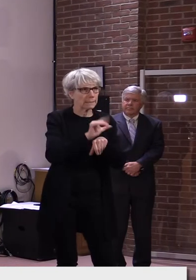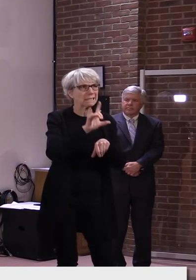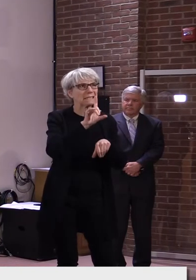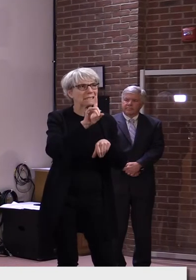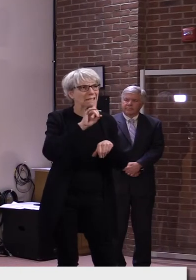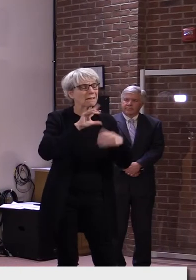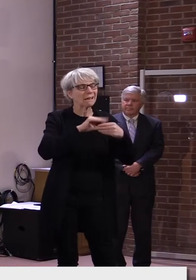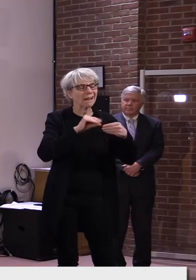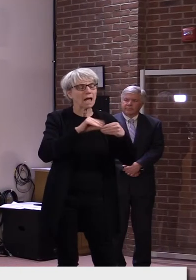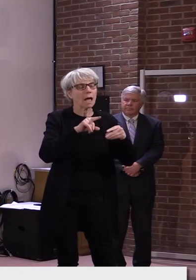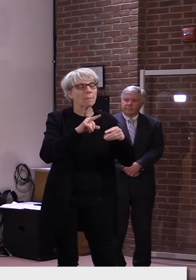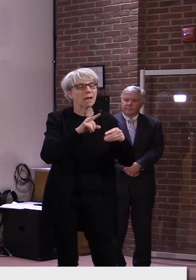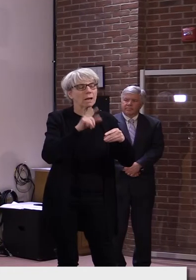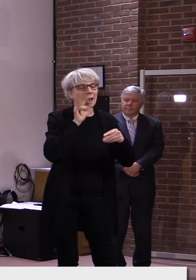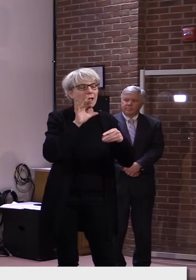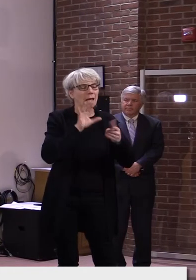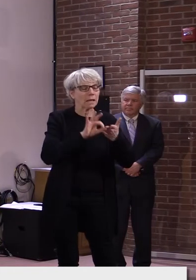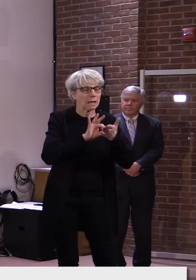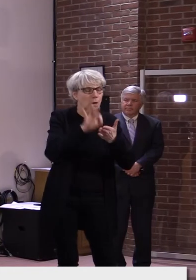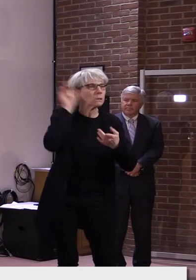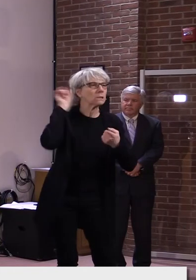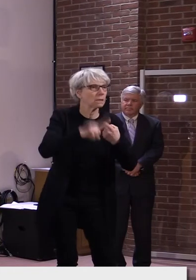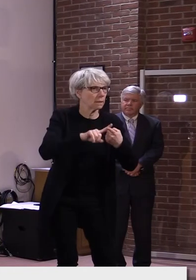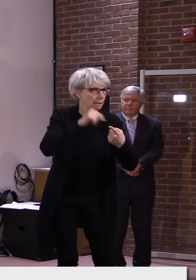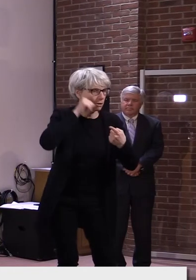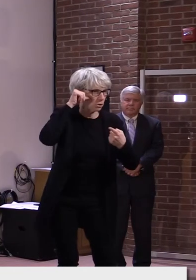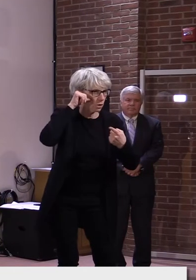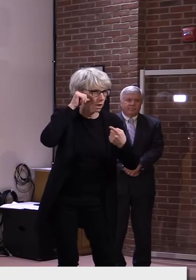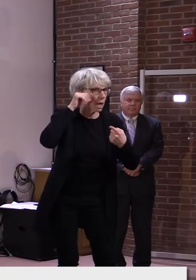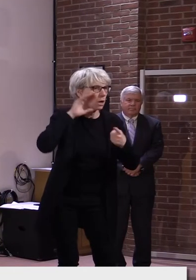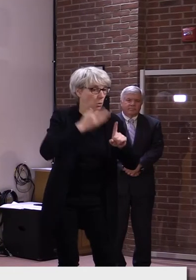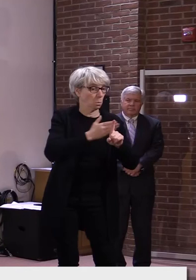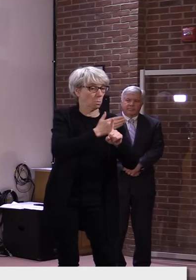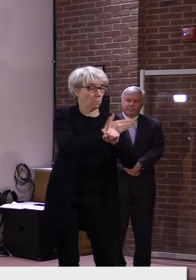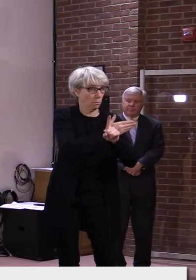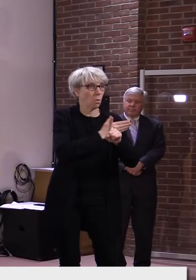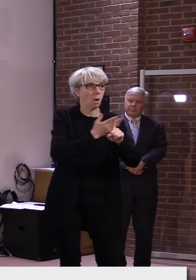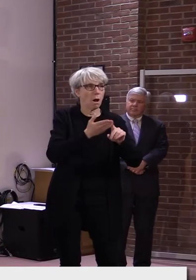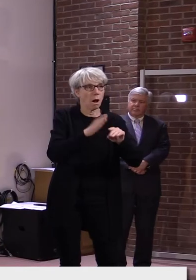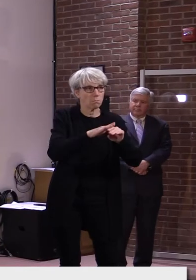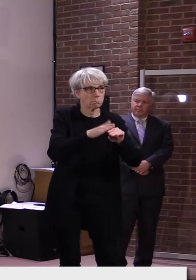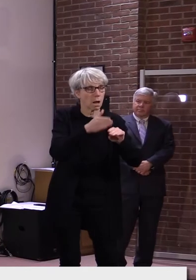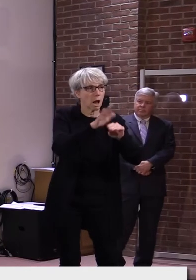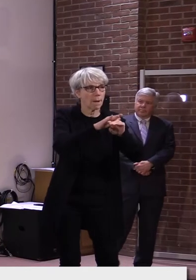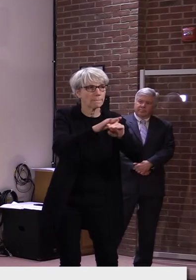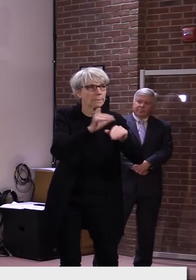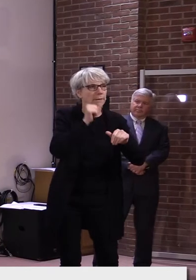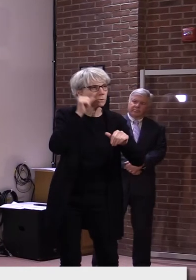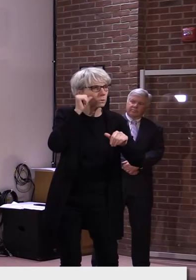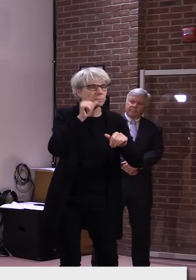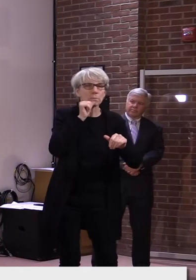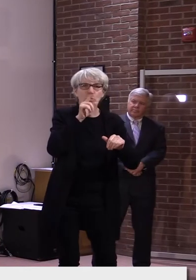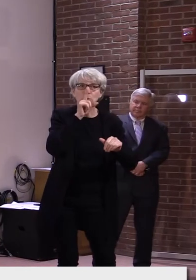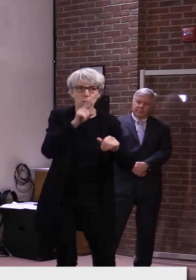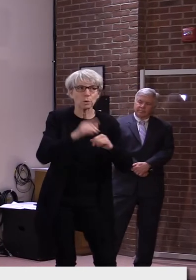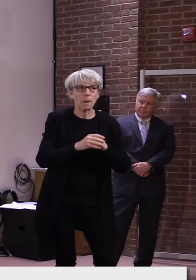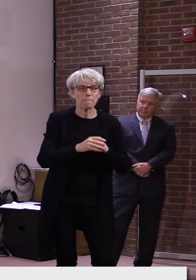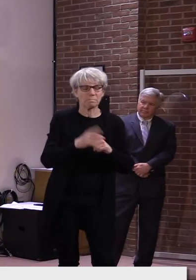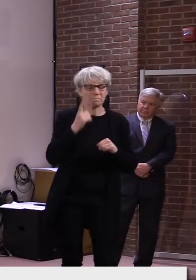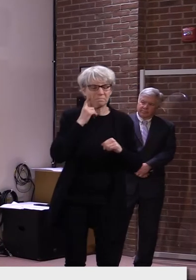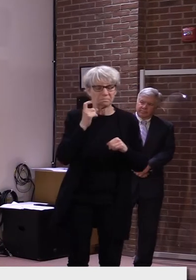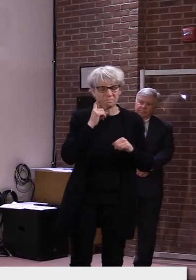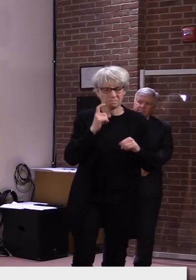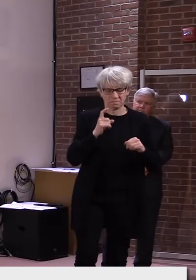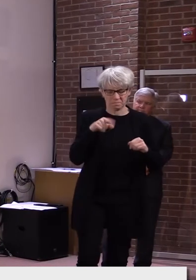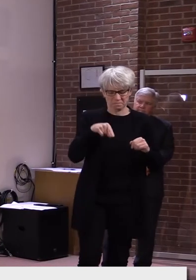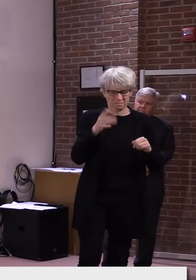yesterday. So it's continuing to move up, you know, a little bit at a time. But I think by the end of the week, we